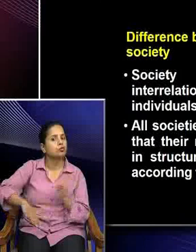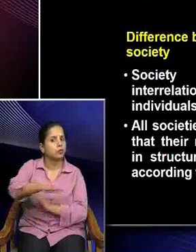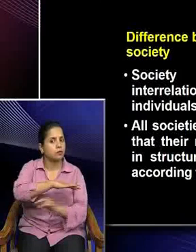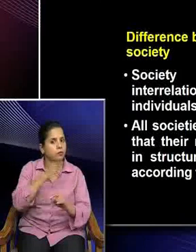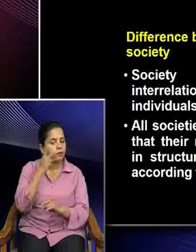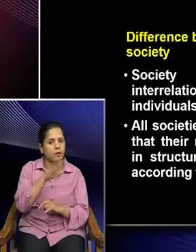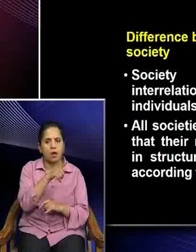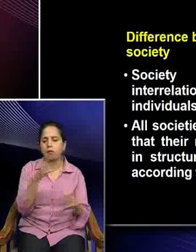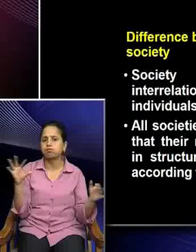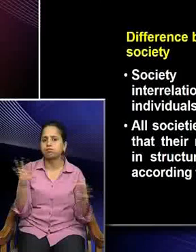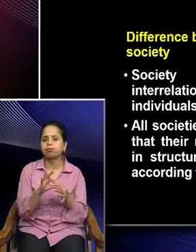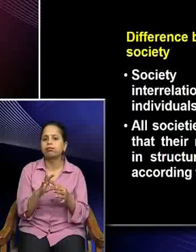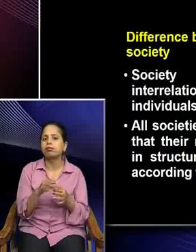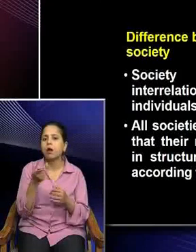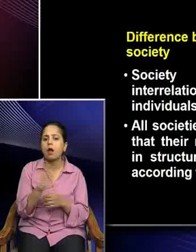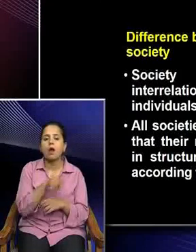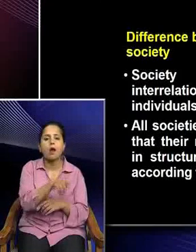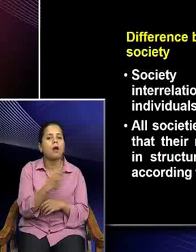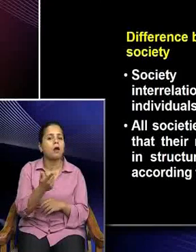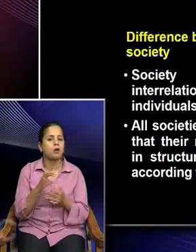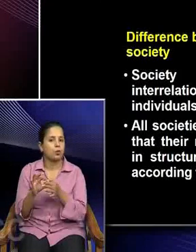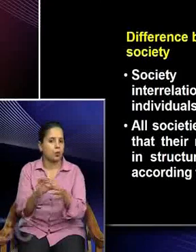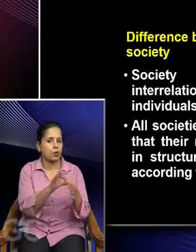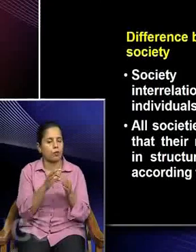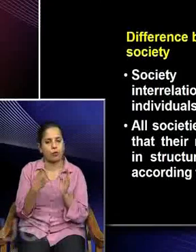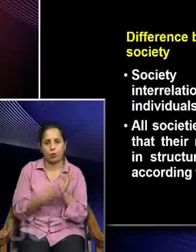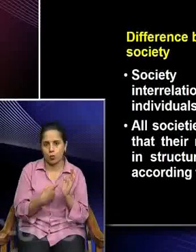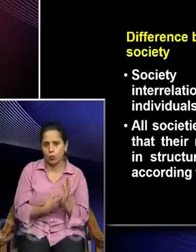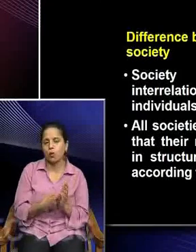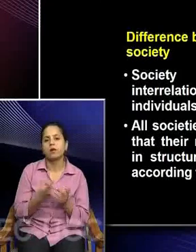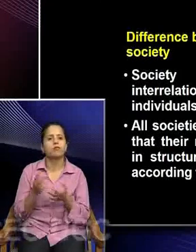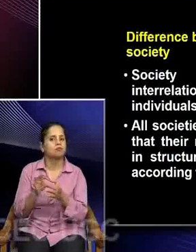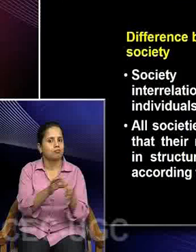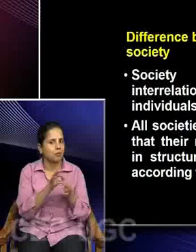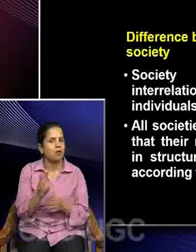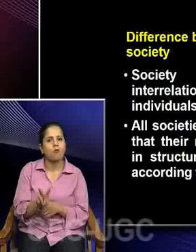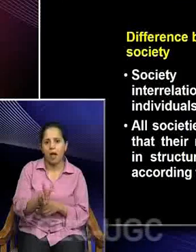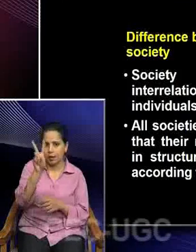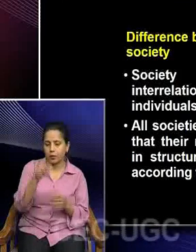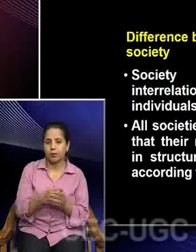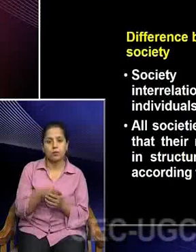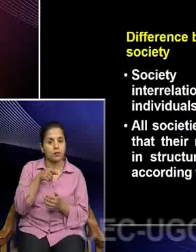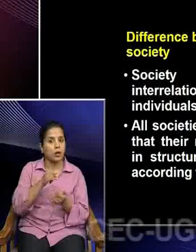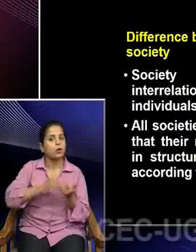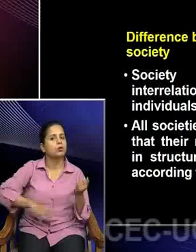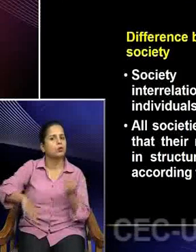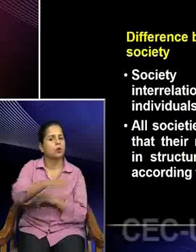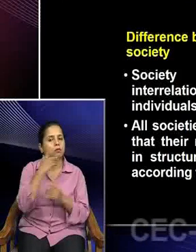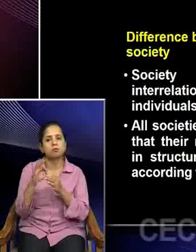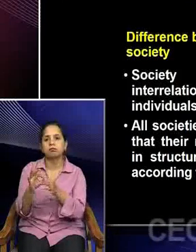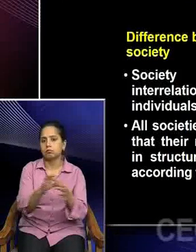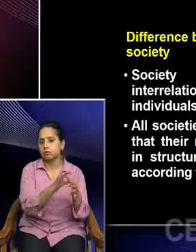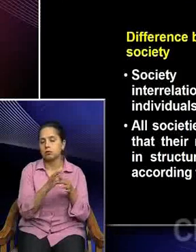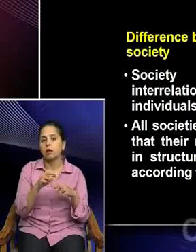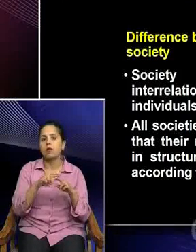are united through collective norms, collective values. So the societies are united by the